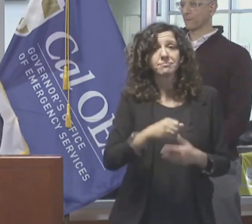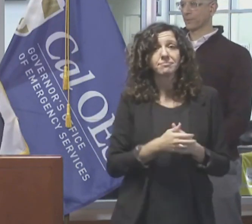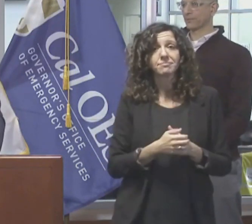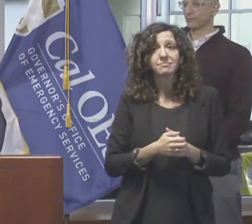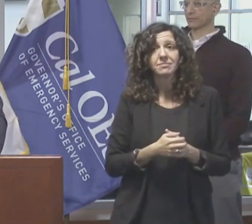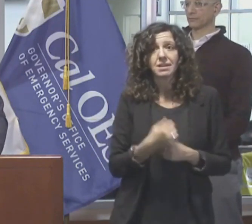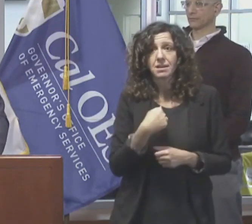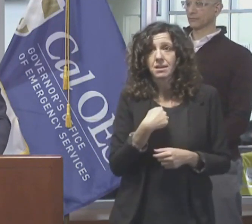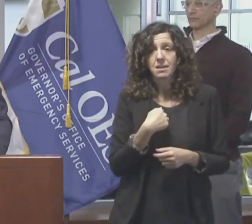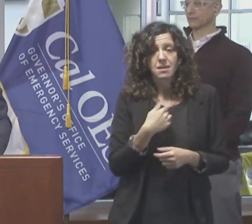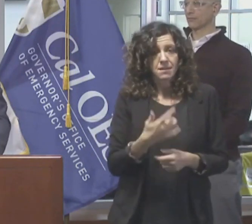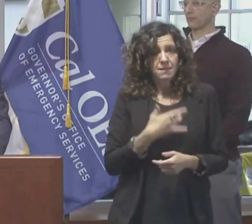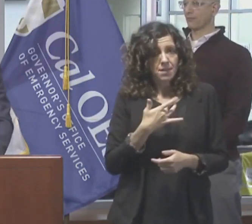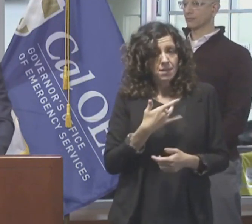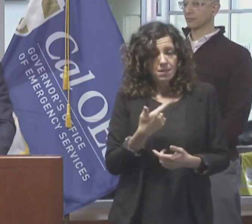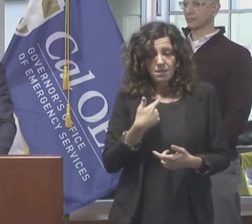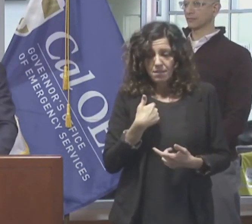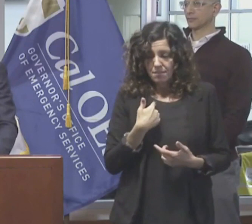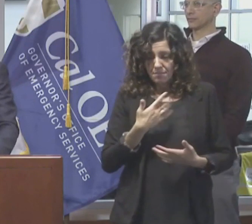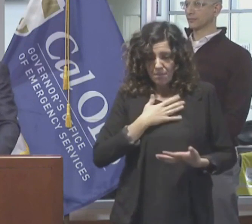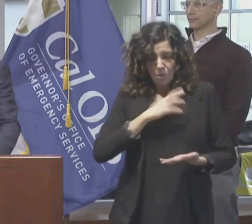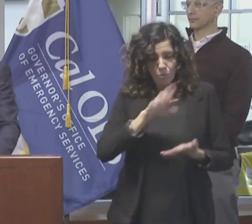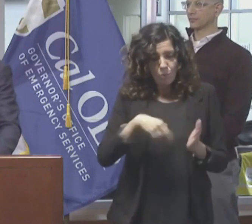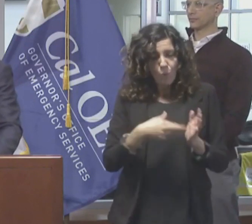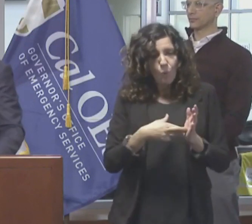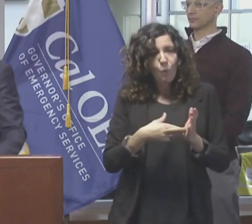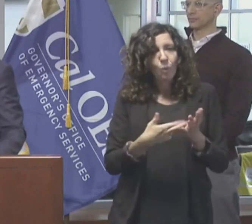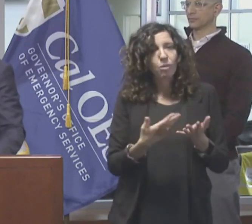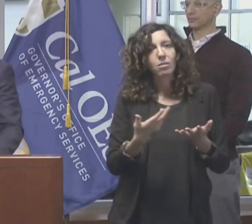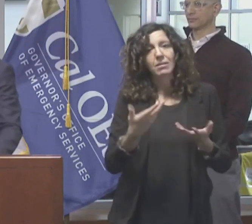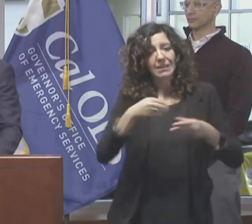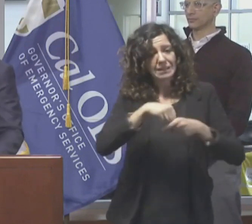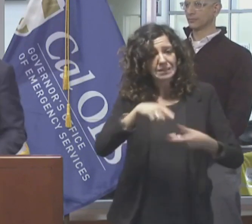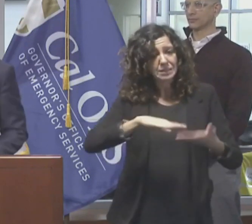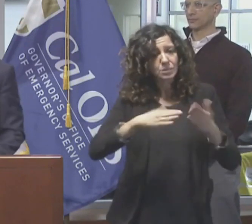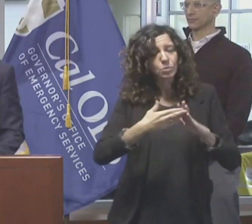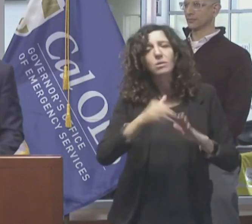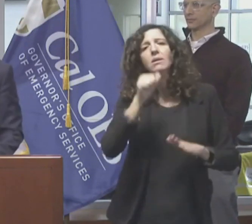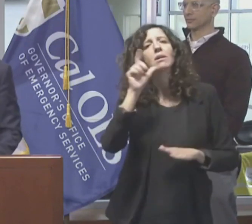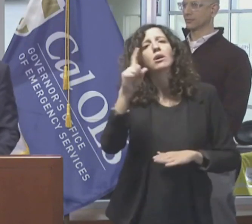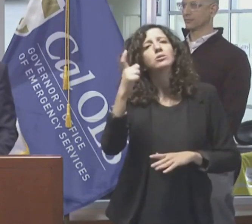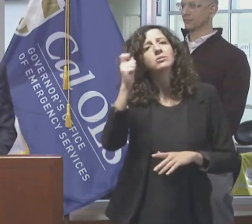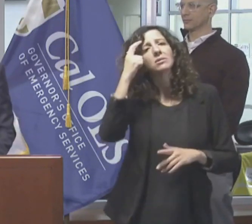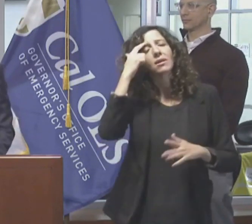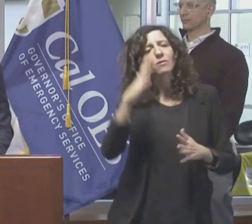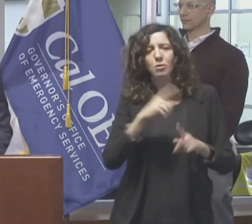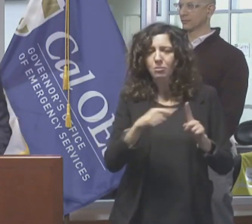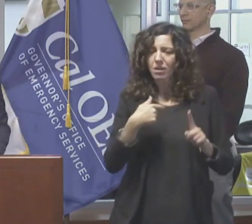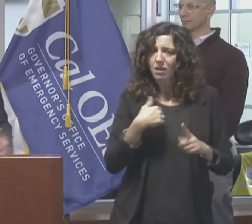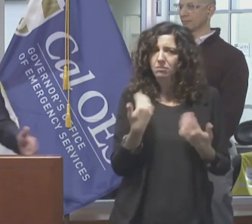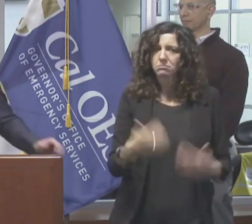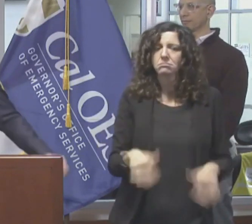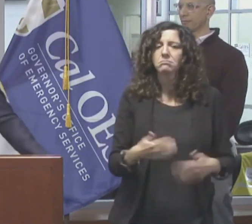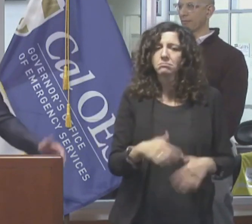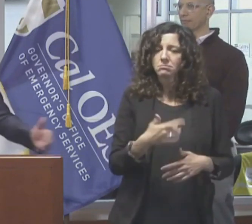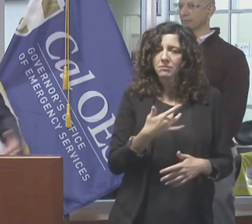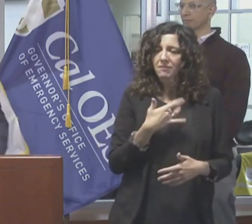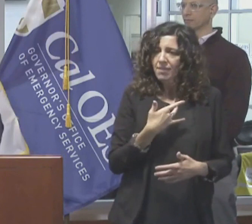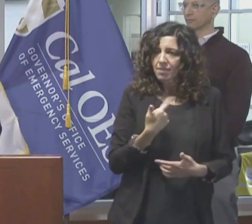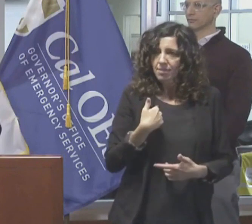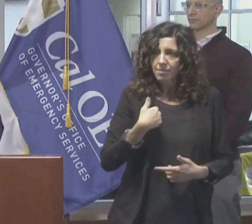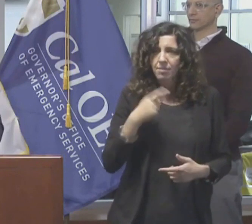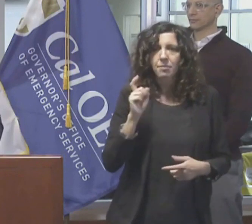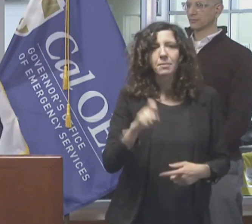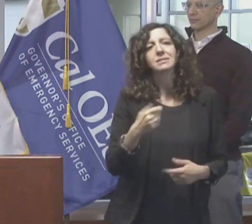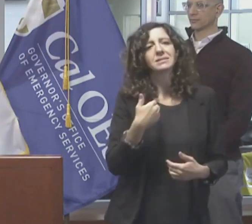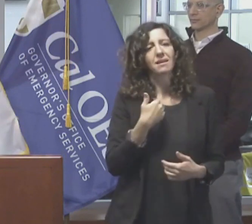in my respective role in the community, not just as governor of the state of California. We all have to hold ourselves